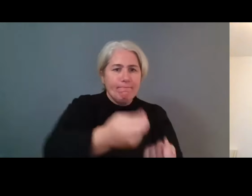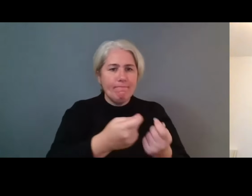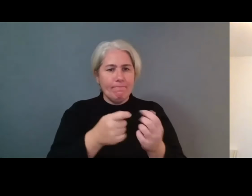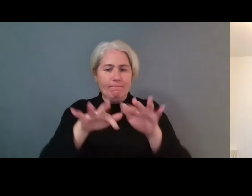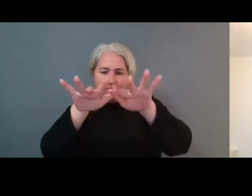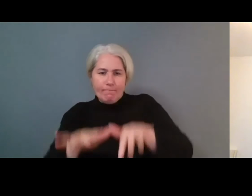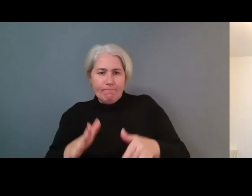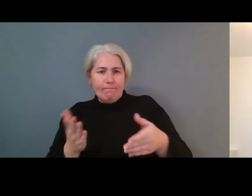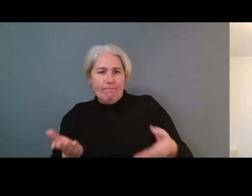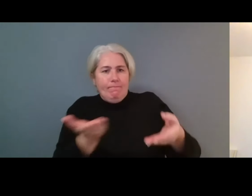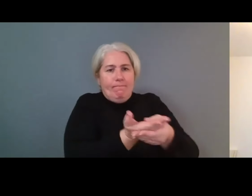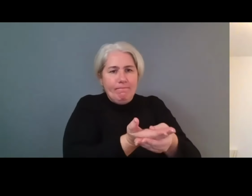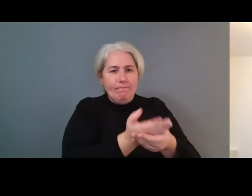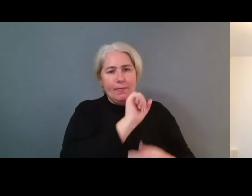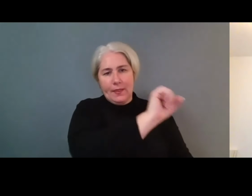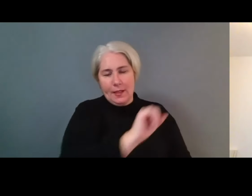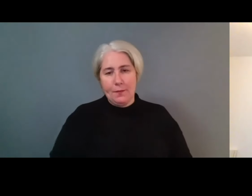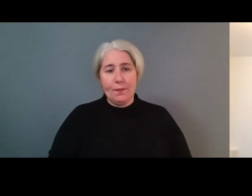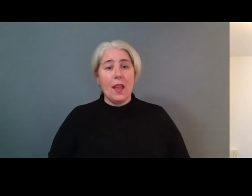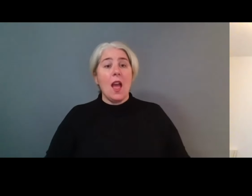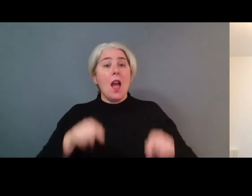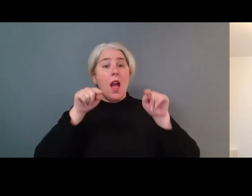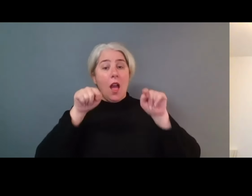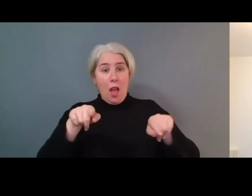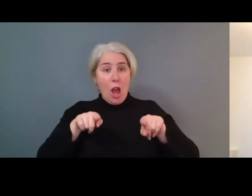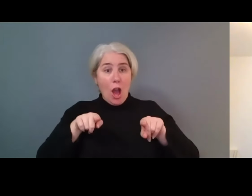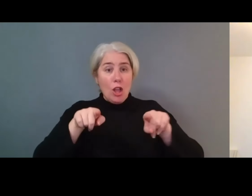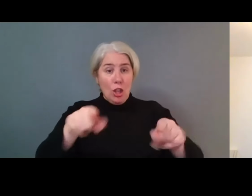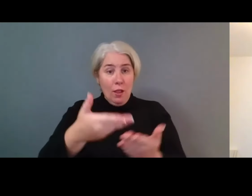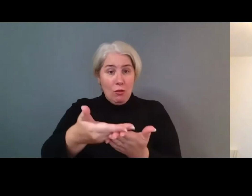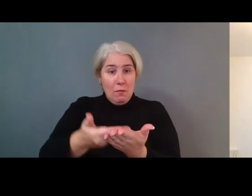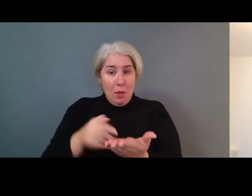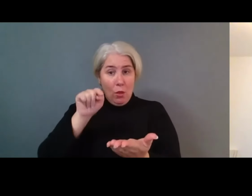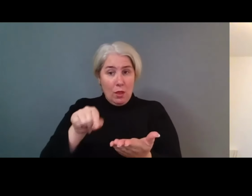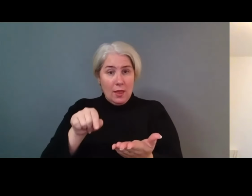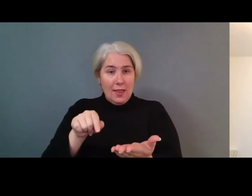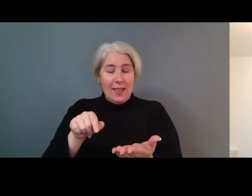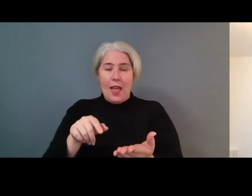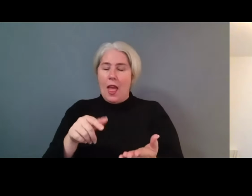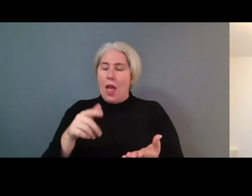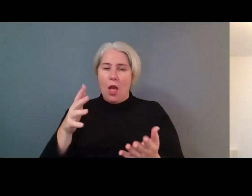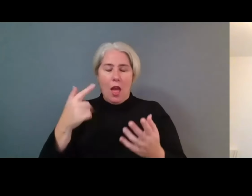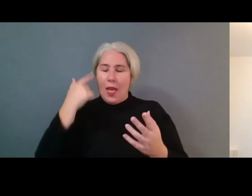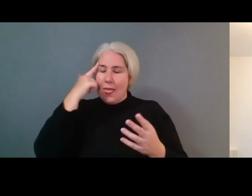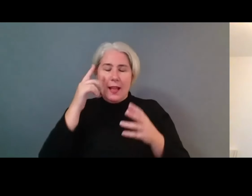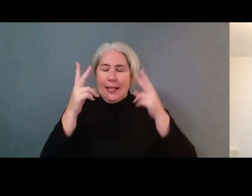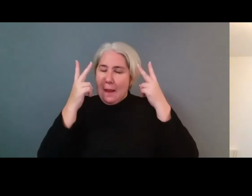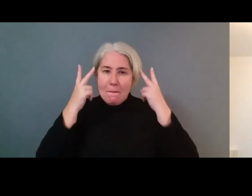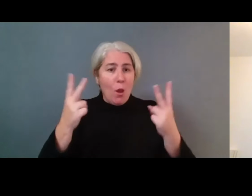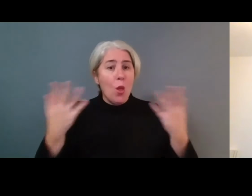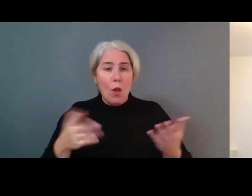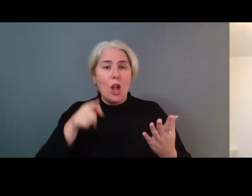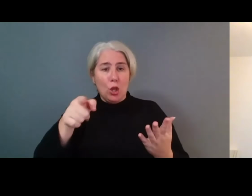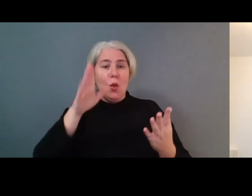If it's alternative report, it's always important to go through the government report and address all the